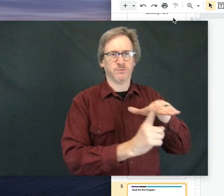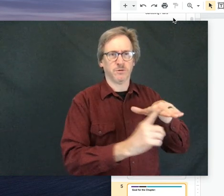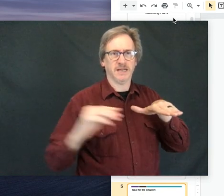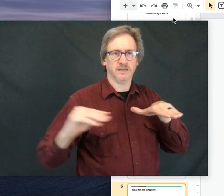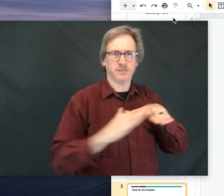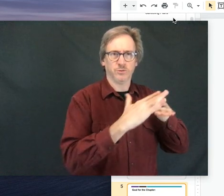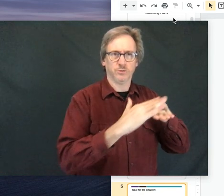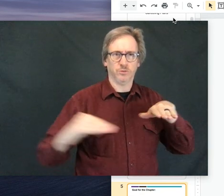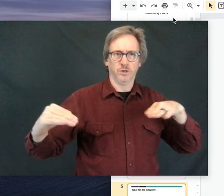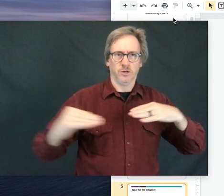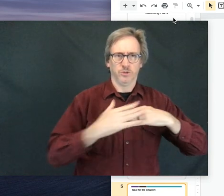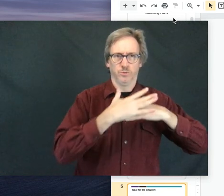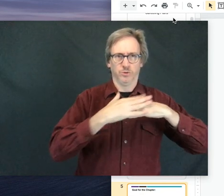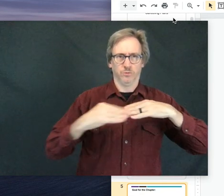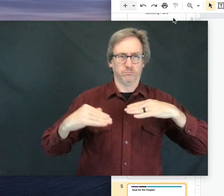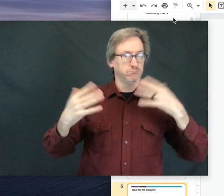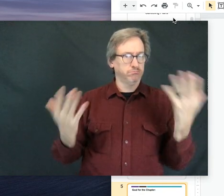just really rotating this.